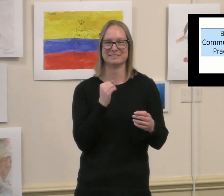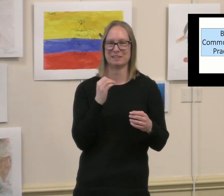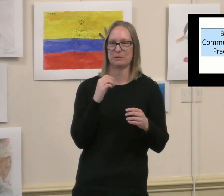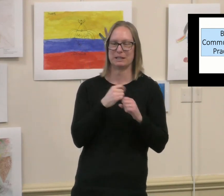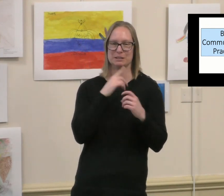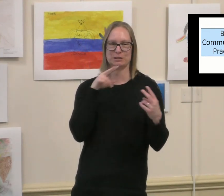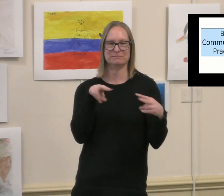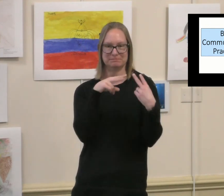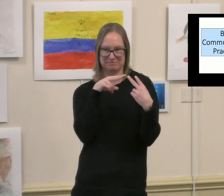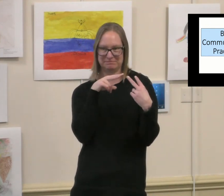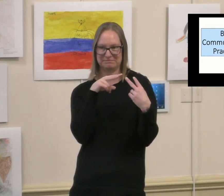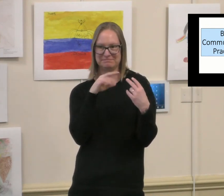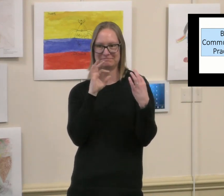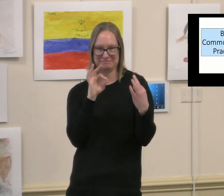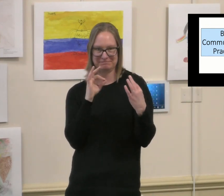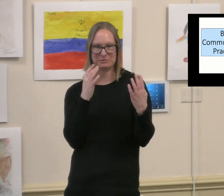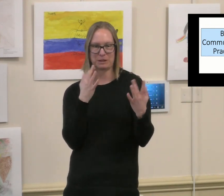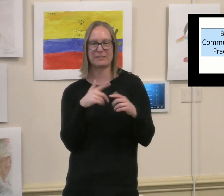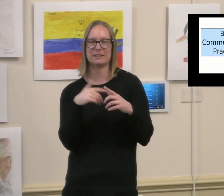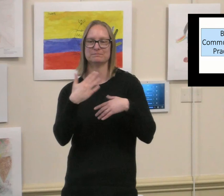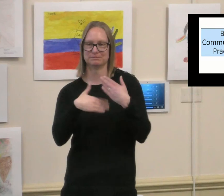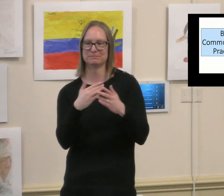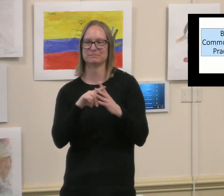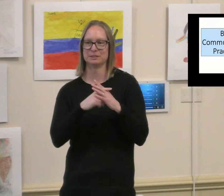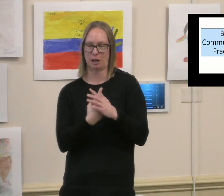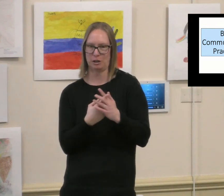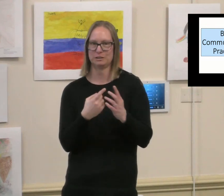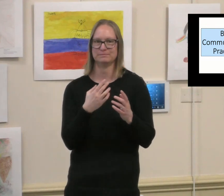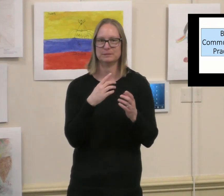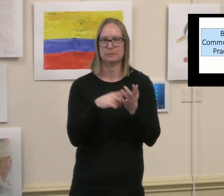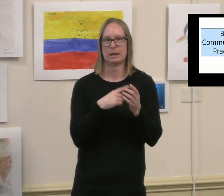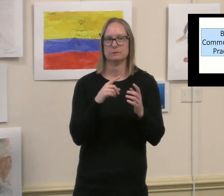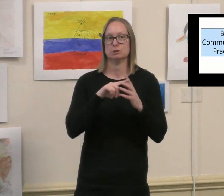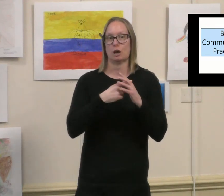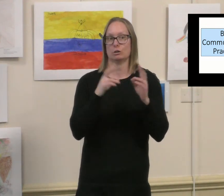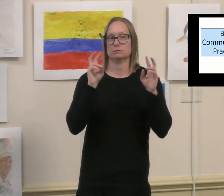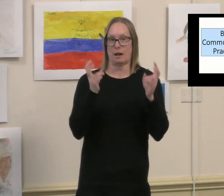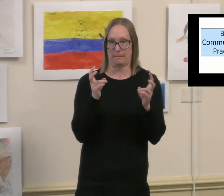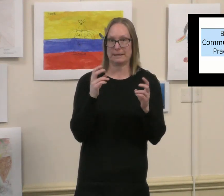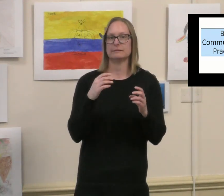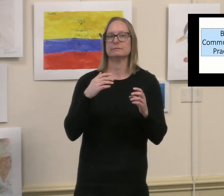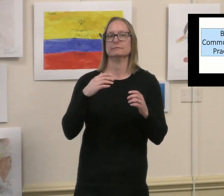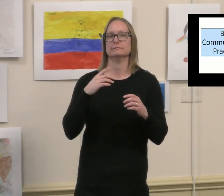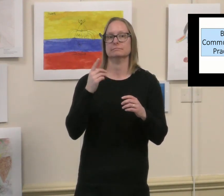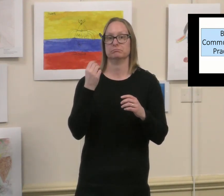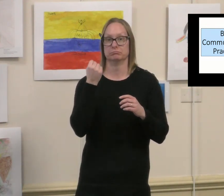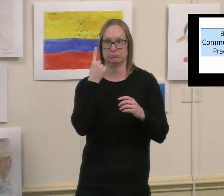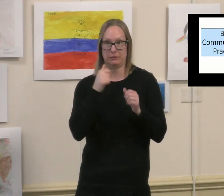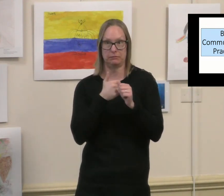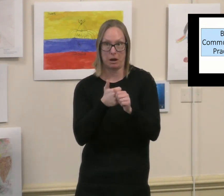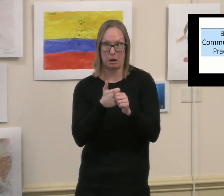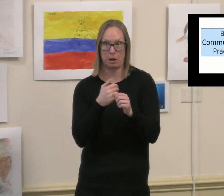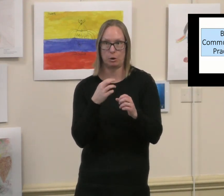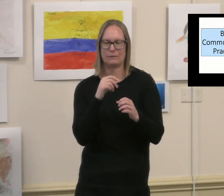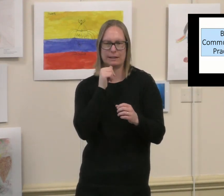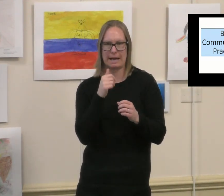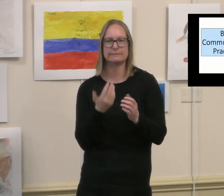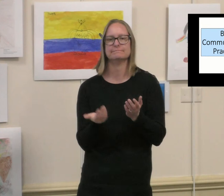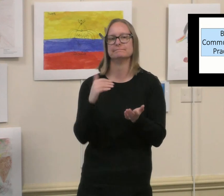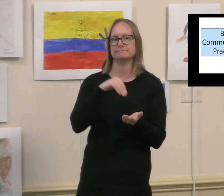looking. So just make sure that you do have eye contact with that person and then go ahead and proceed. Sometimes you'll start the topic and then